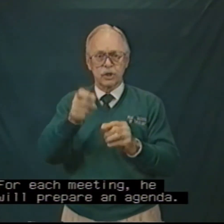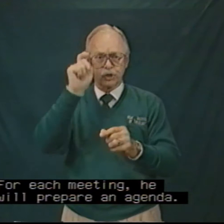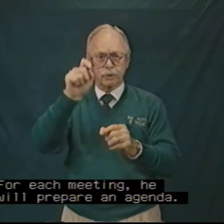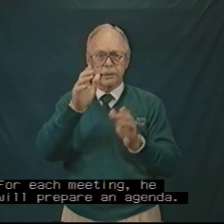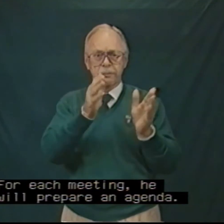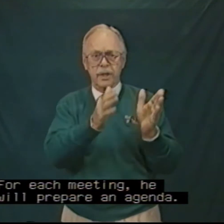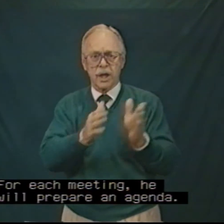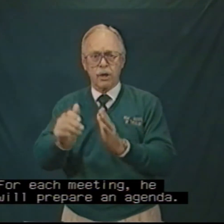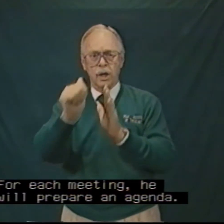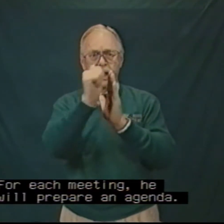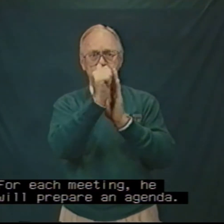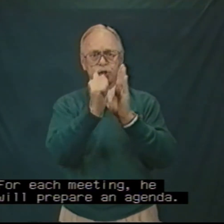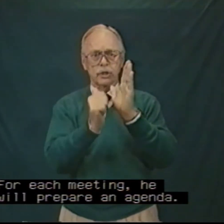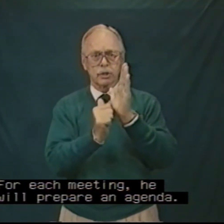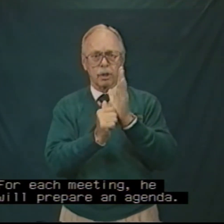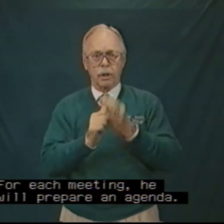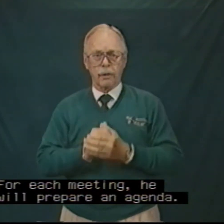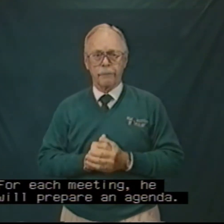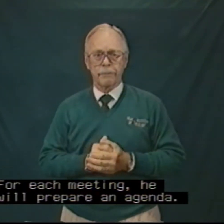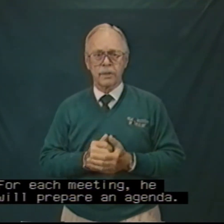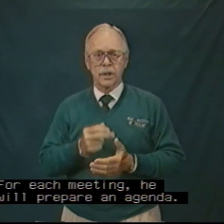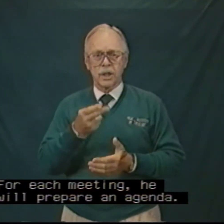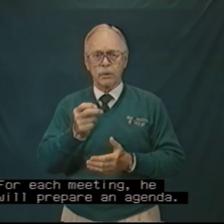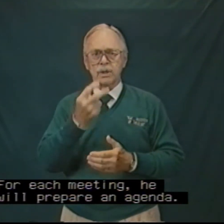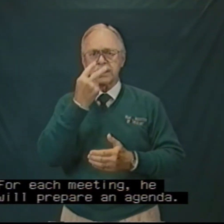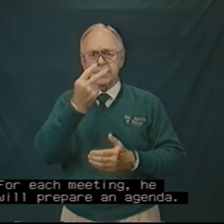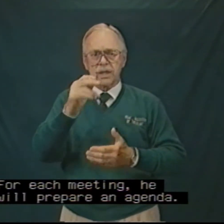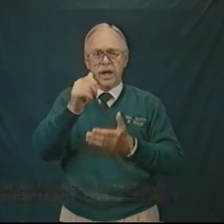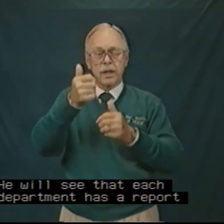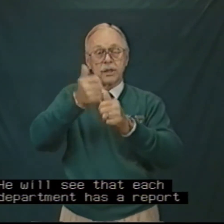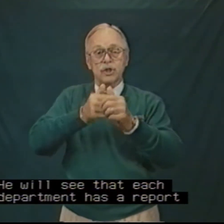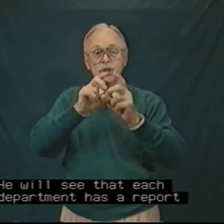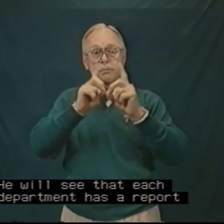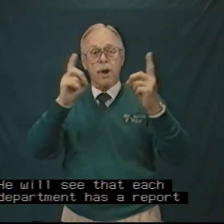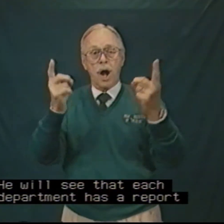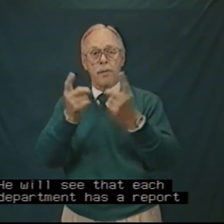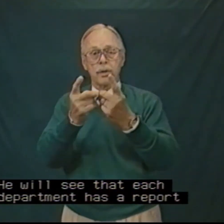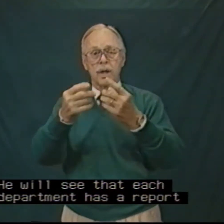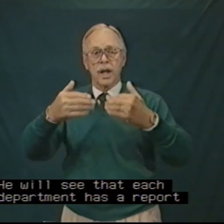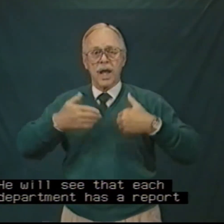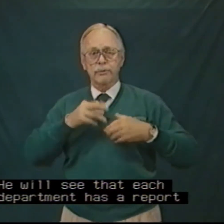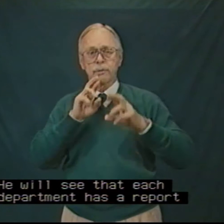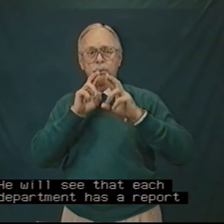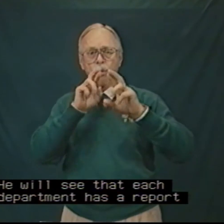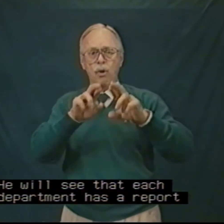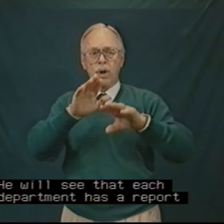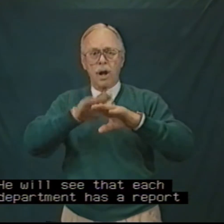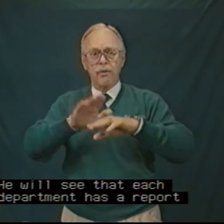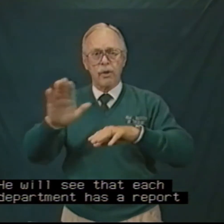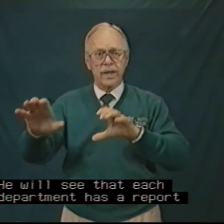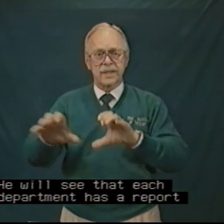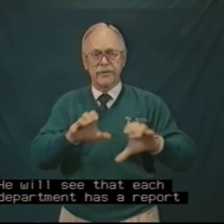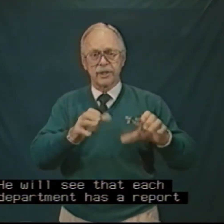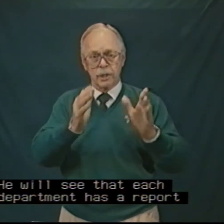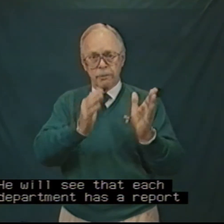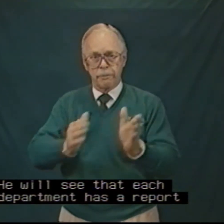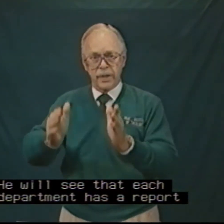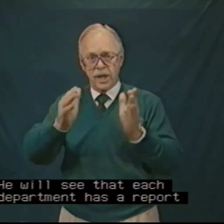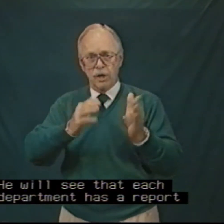agenda. He will see that each department has a report on their activities prepared and ready for distribution to the